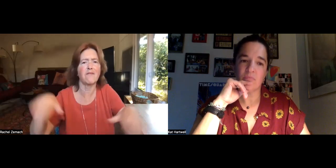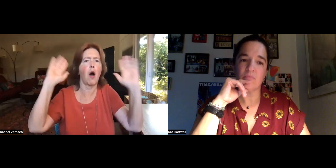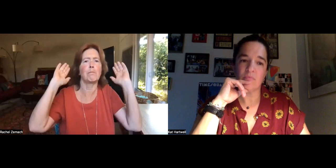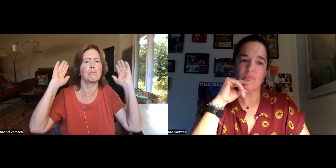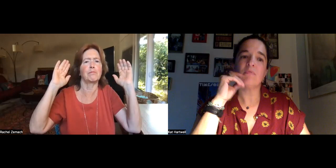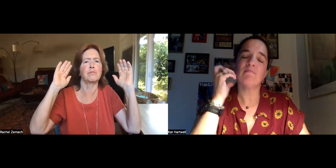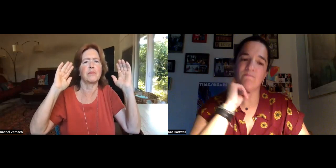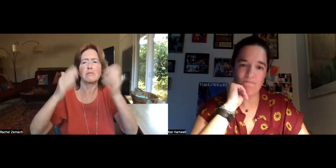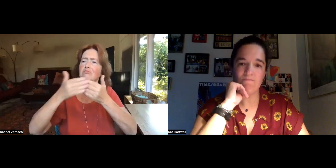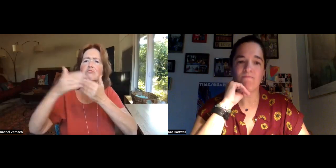up.